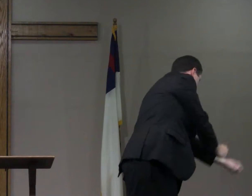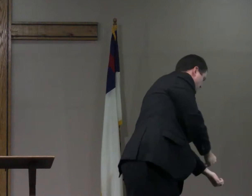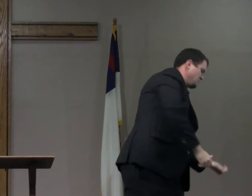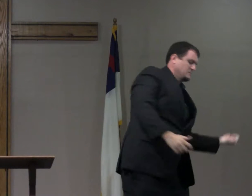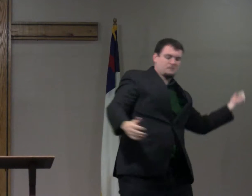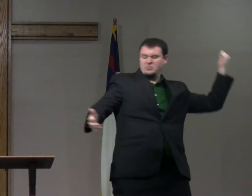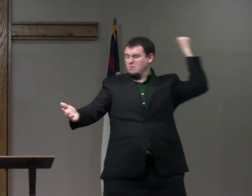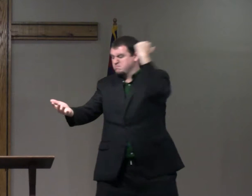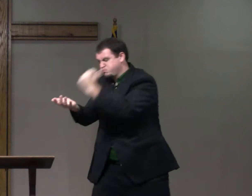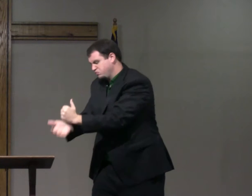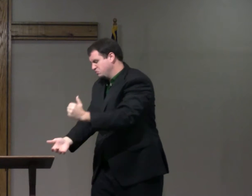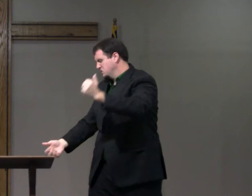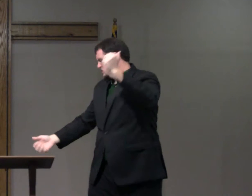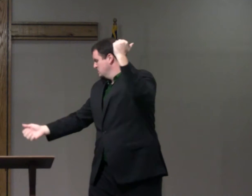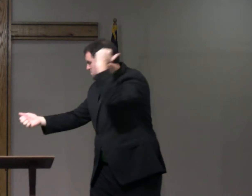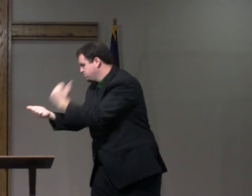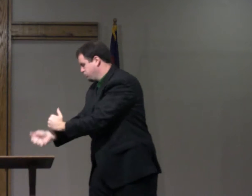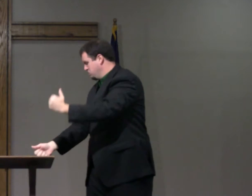crucified him, put nails through his hands